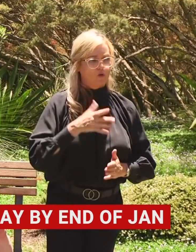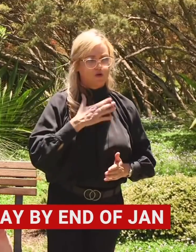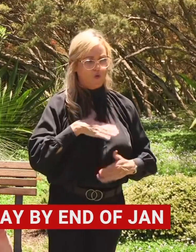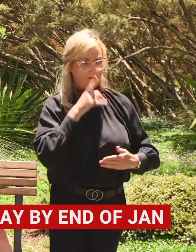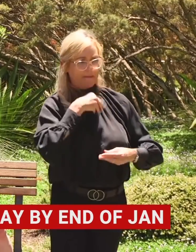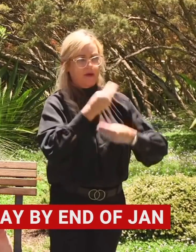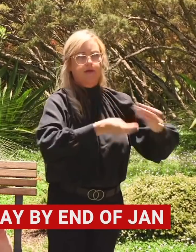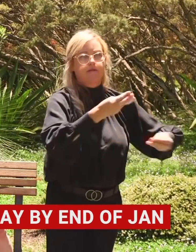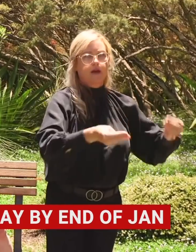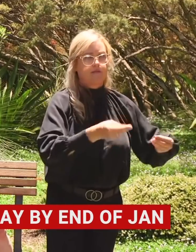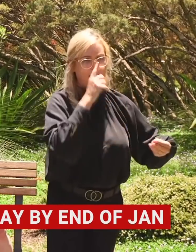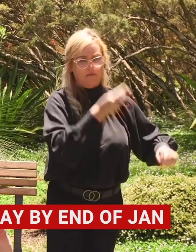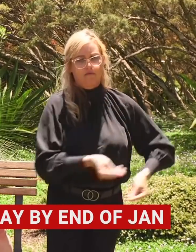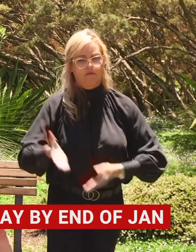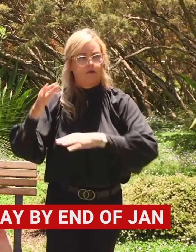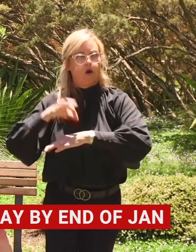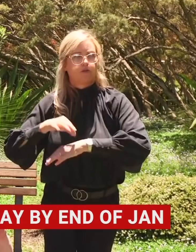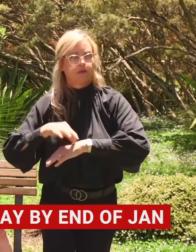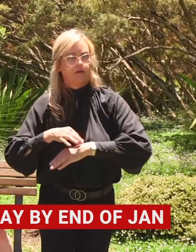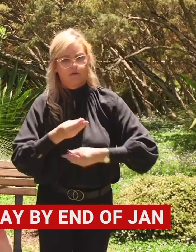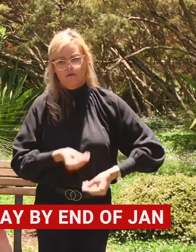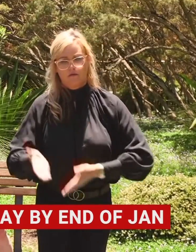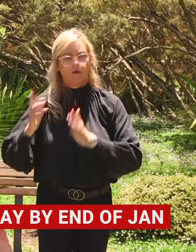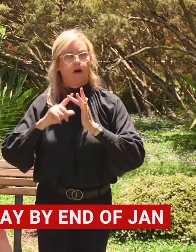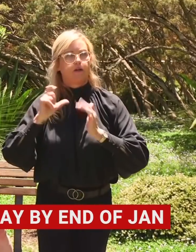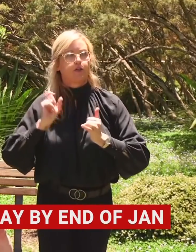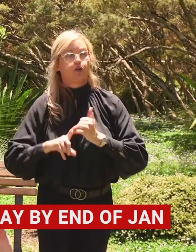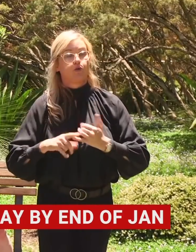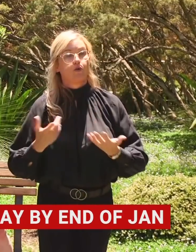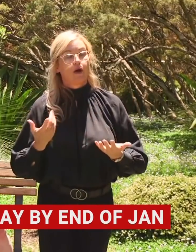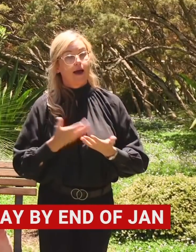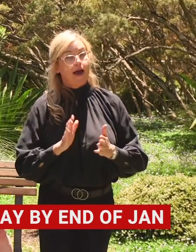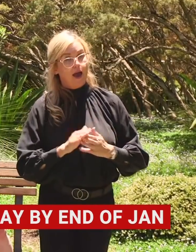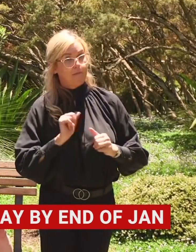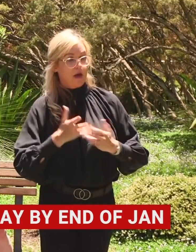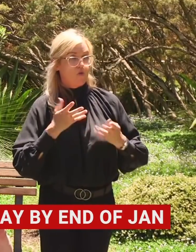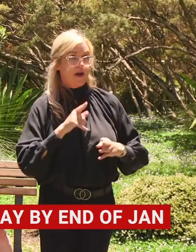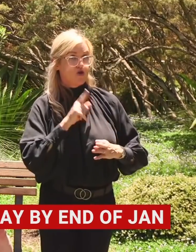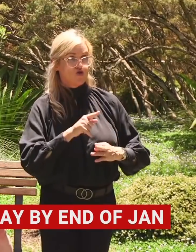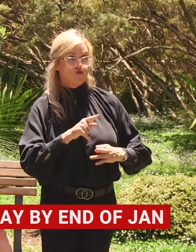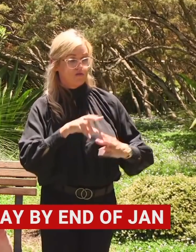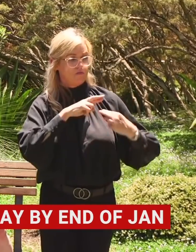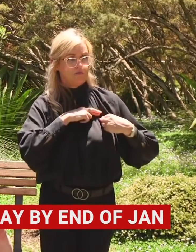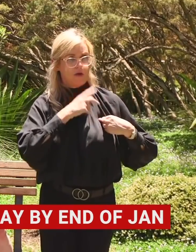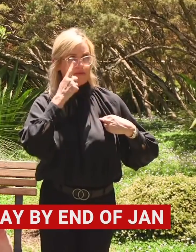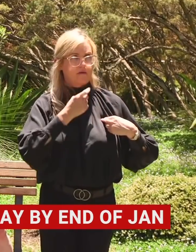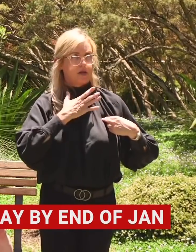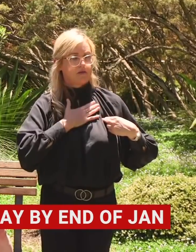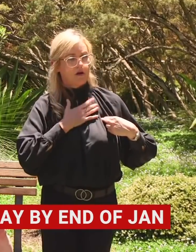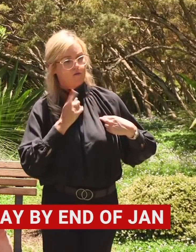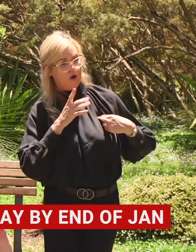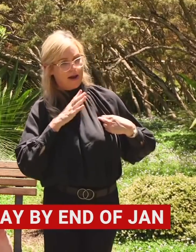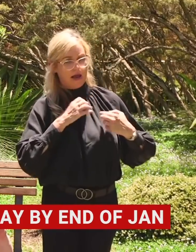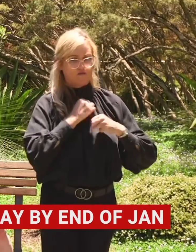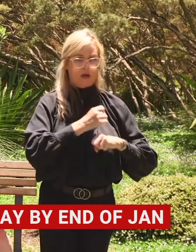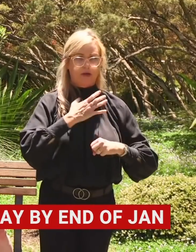ICU presentations. The best way of doing that is taking personal responsibility but following the rules that are in place. We aren't putting these rules in for the